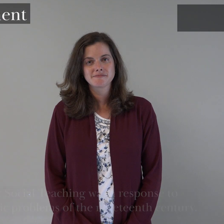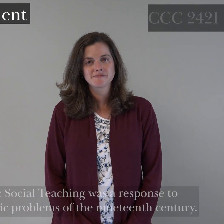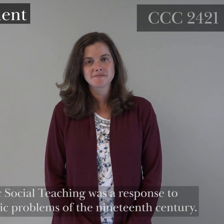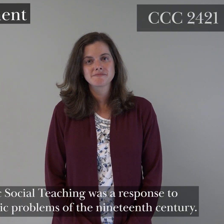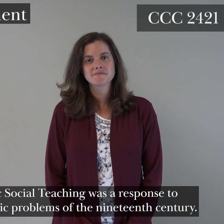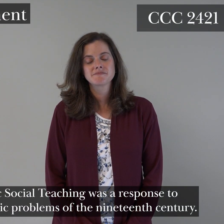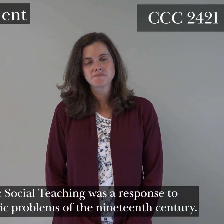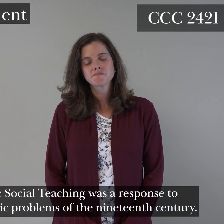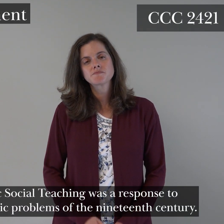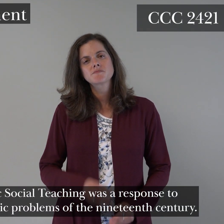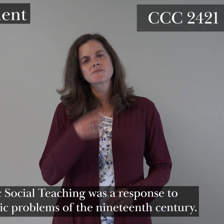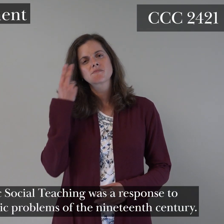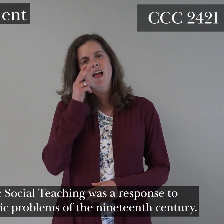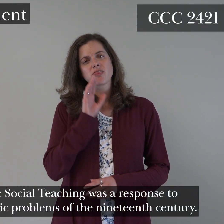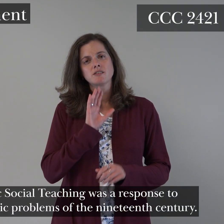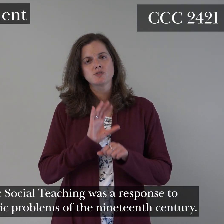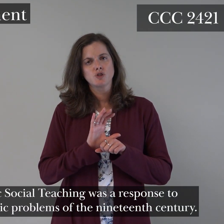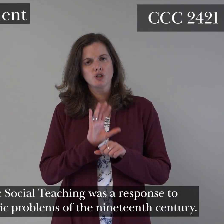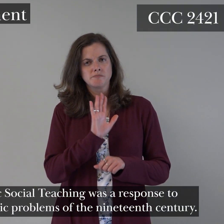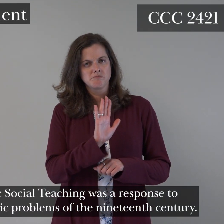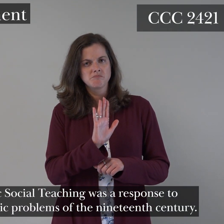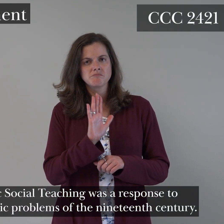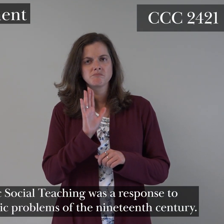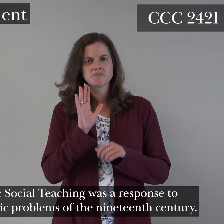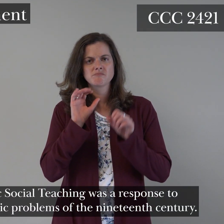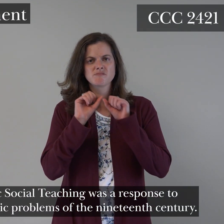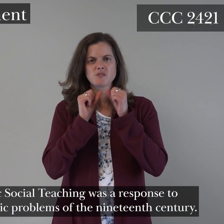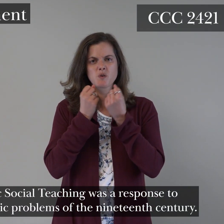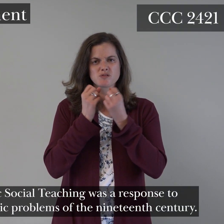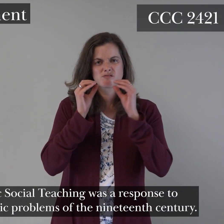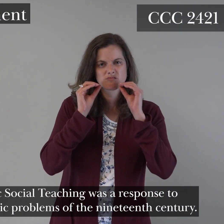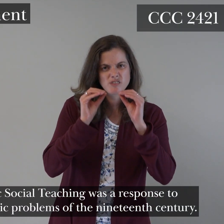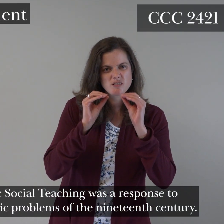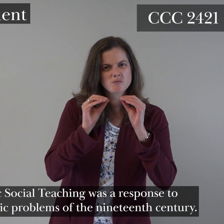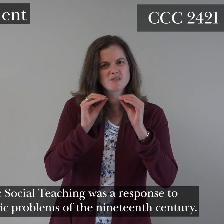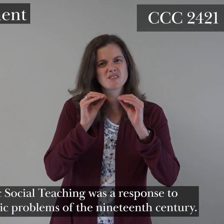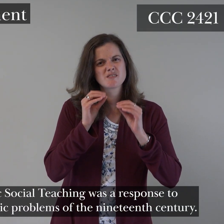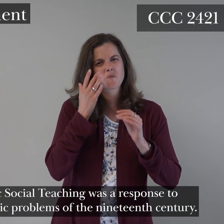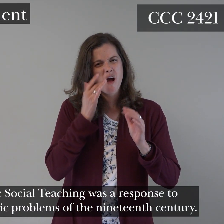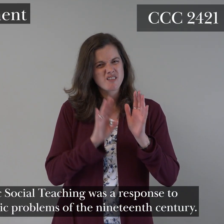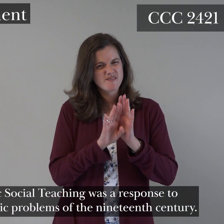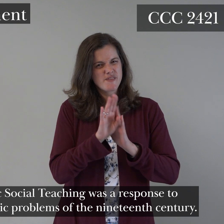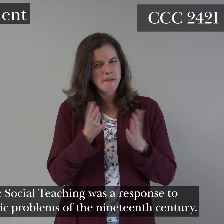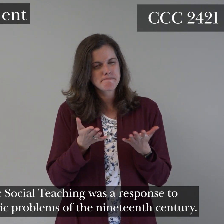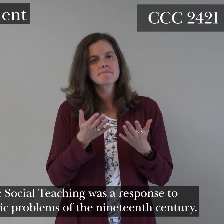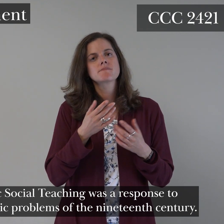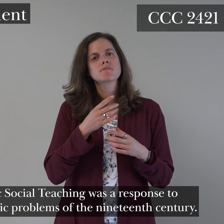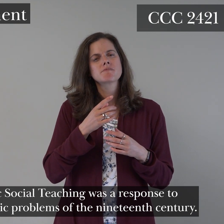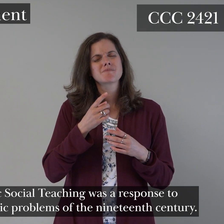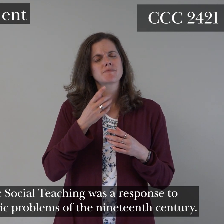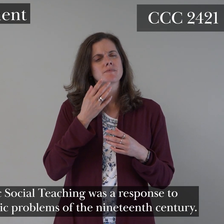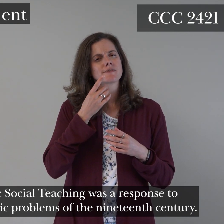Catholic social teaching was a response to the economic problems of the 19th century